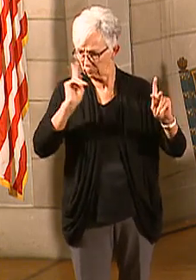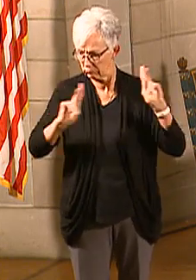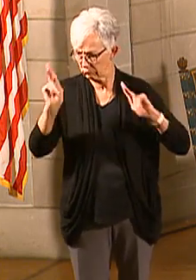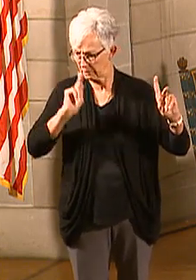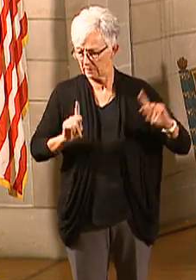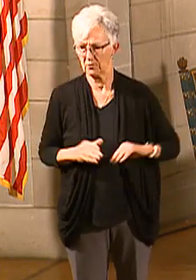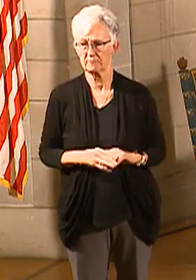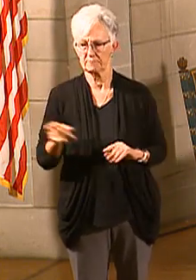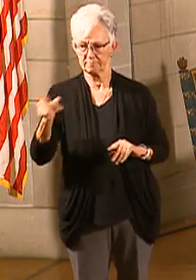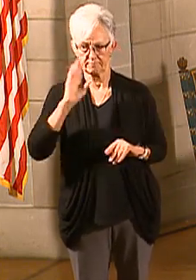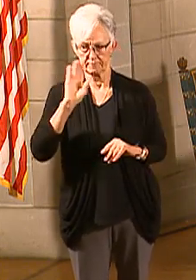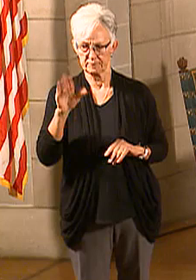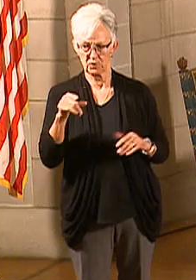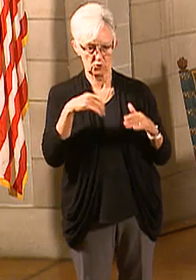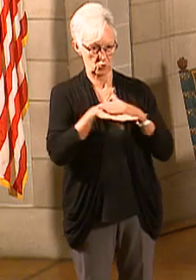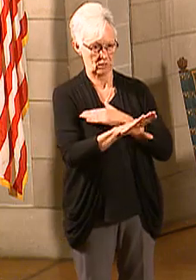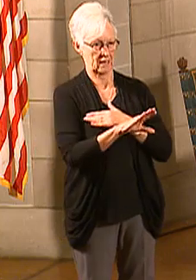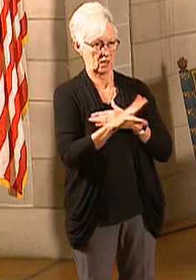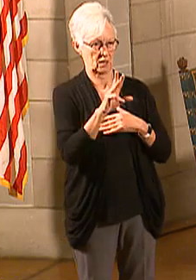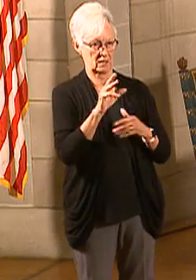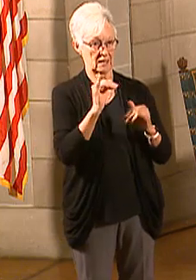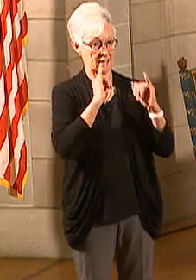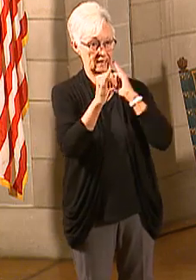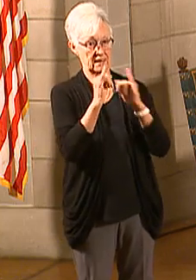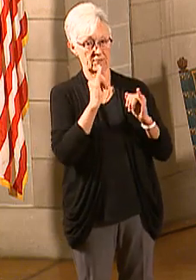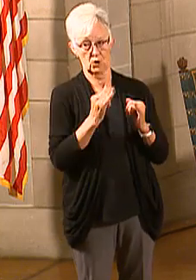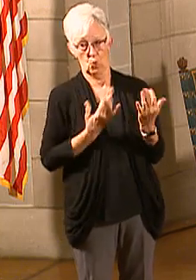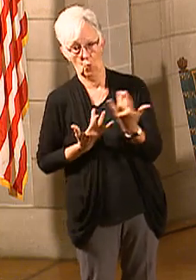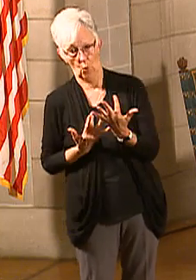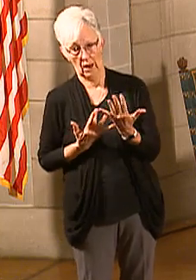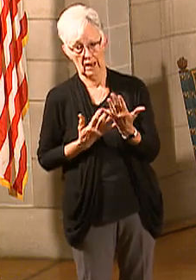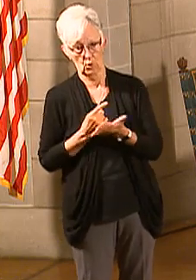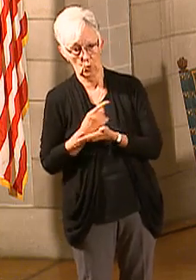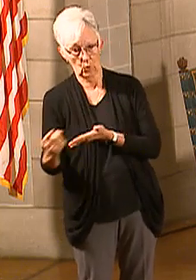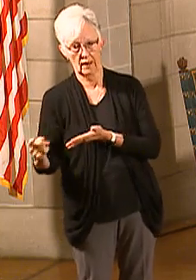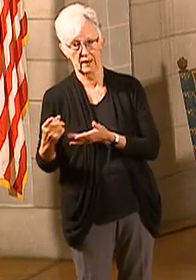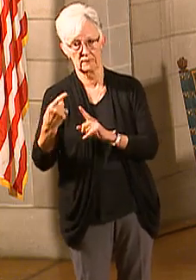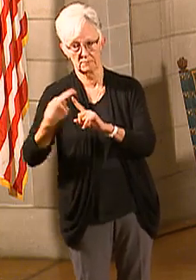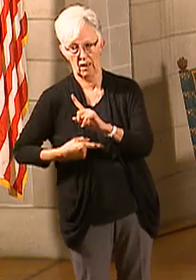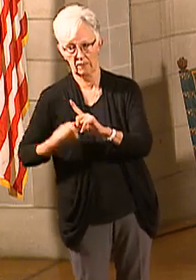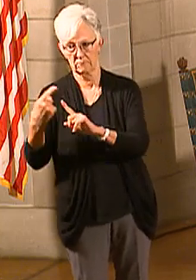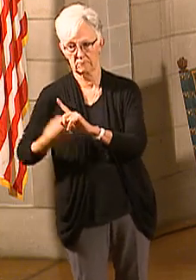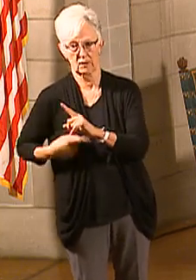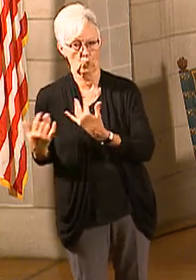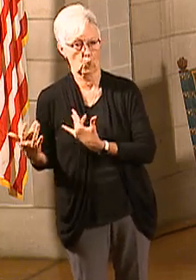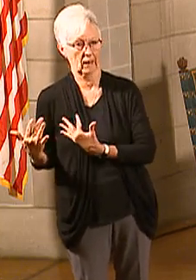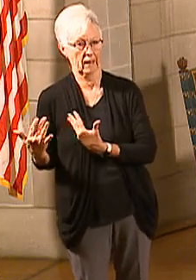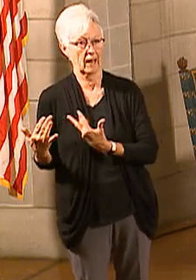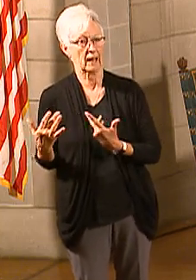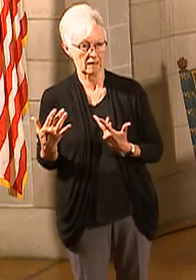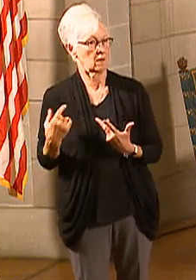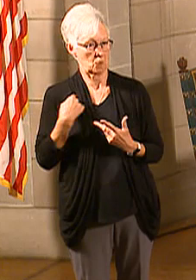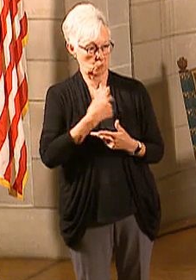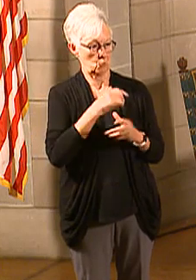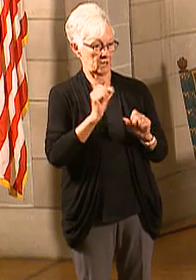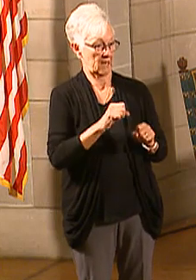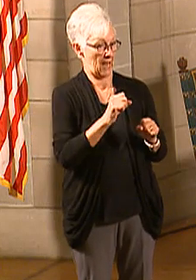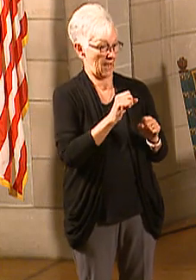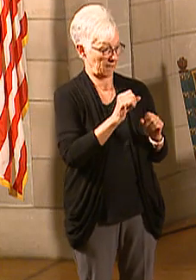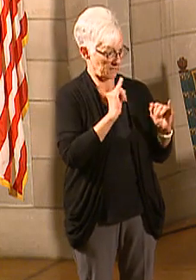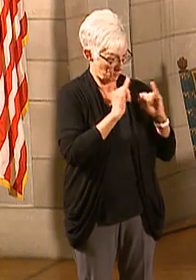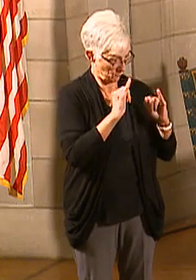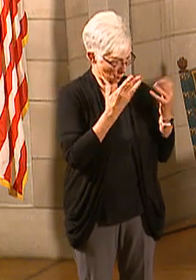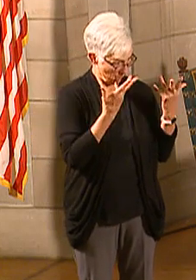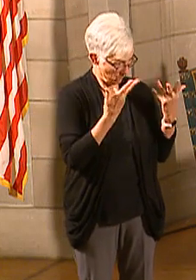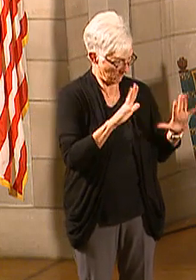to an interview and having to wait weeks and months to find out. We're able to make job offers the day someone does an interview. These efforts